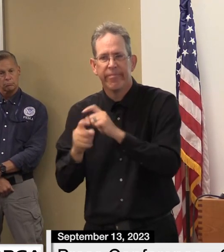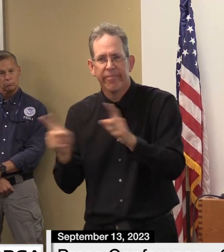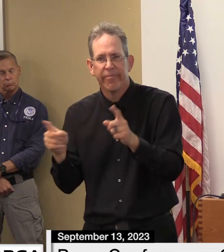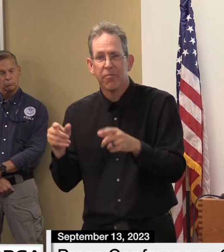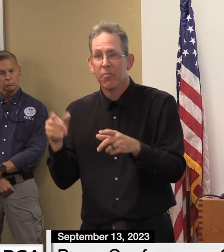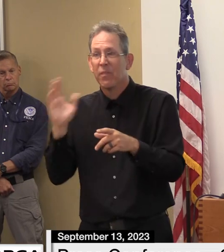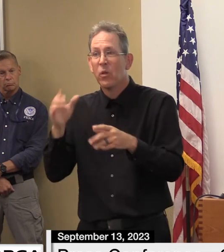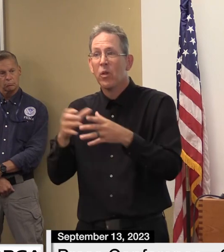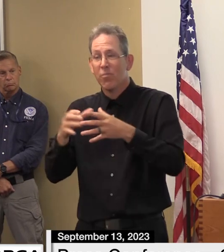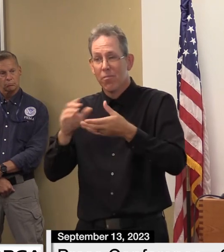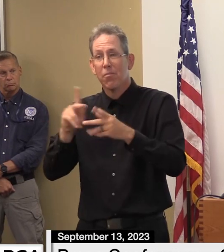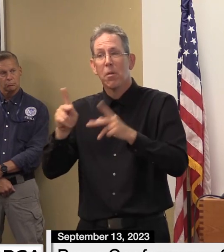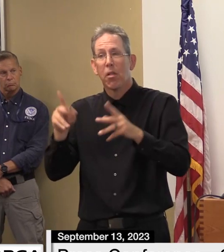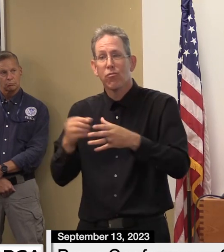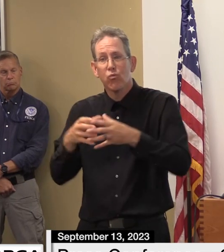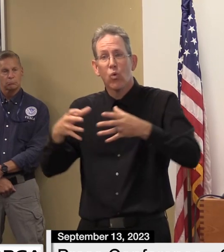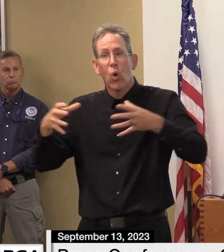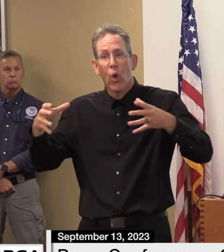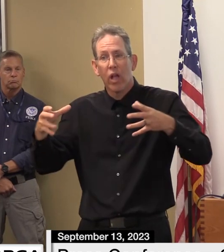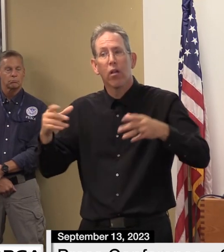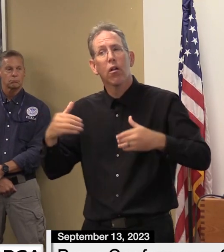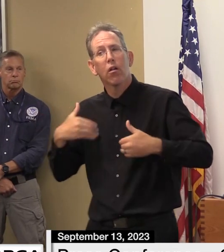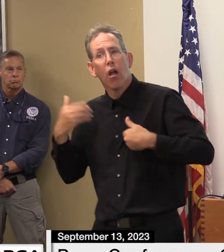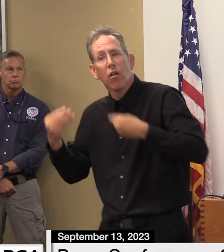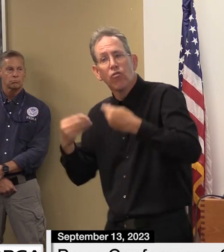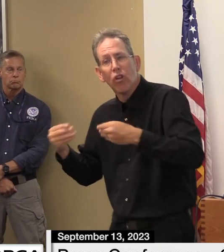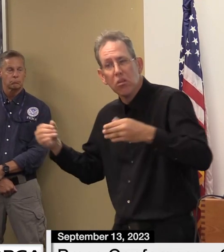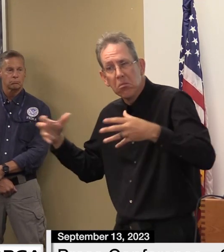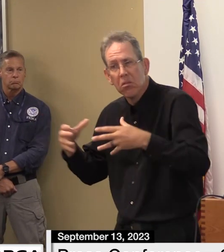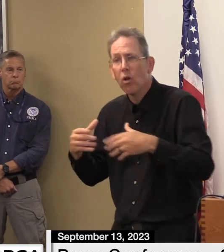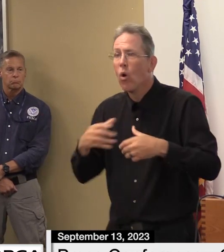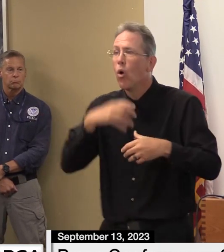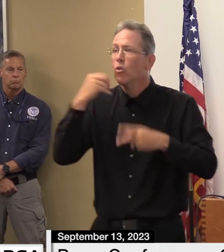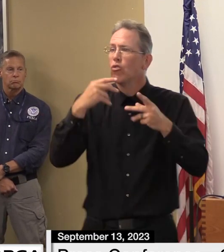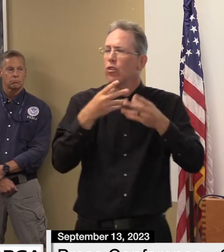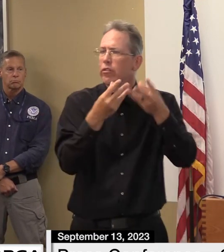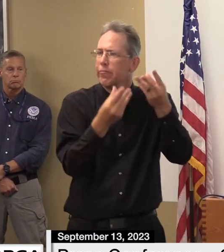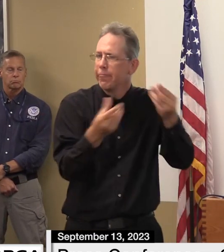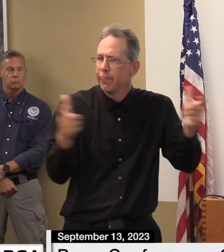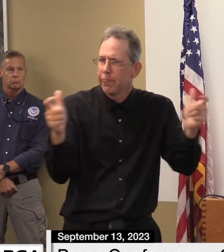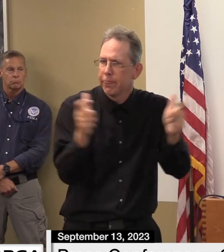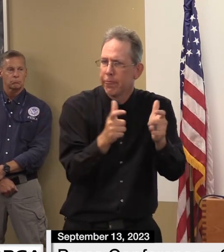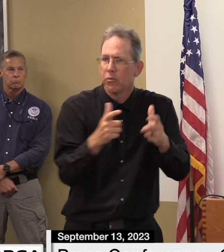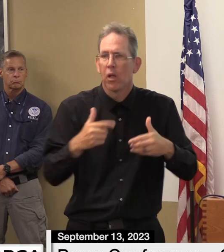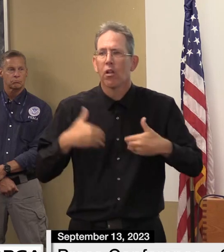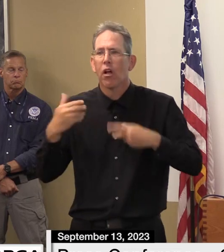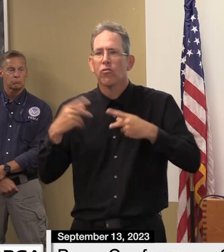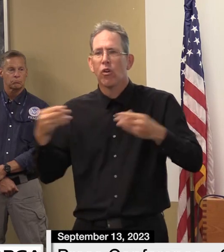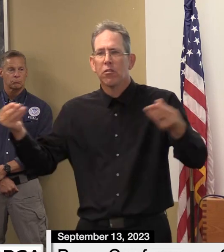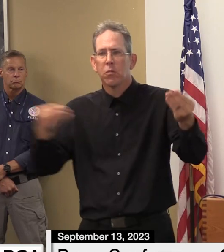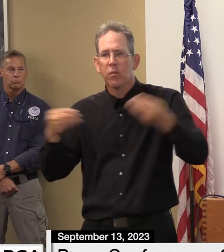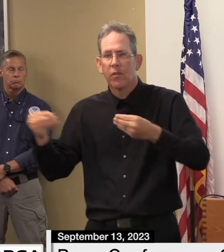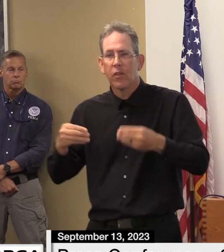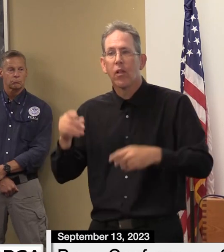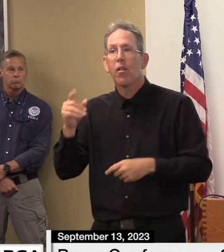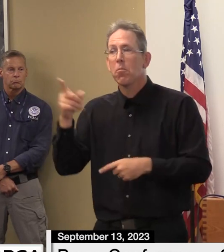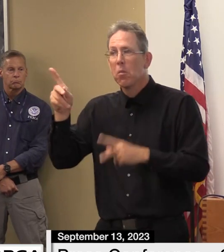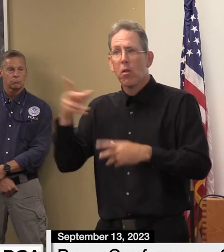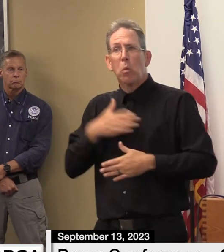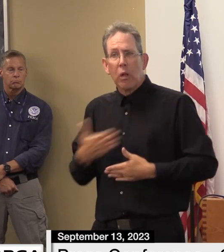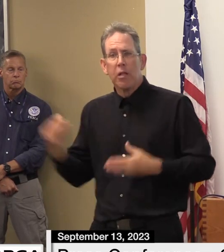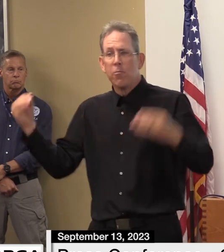continue to grow and get younger and have a younger workforce, but that can only happen if we have more housing. We still were